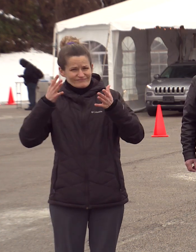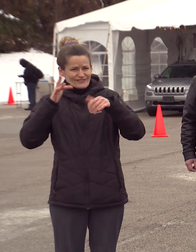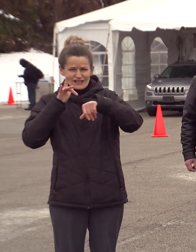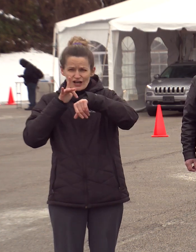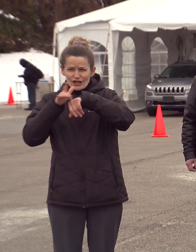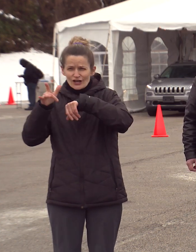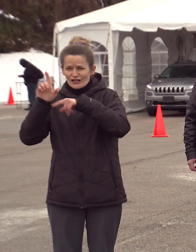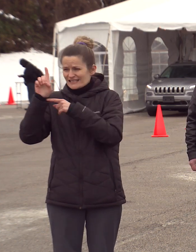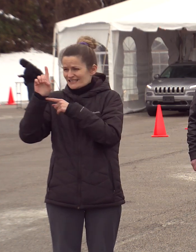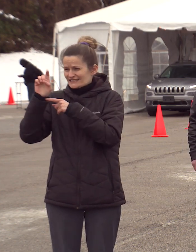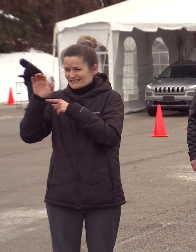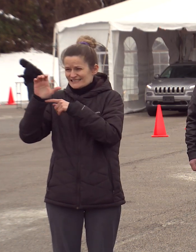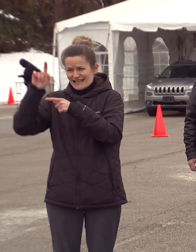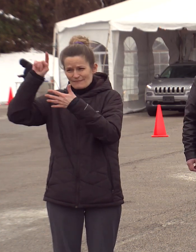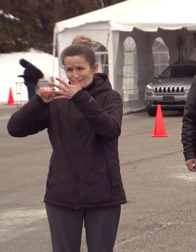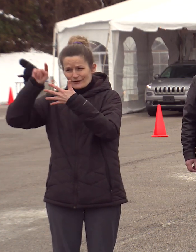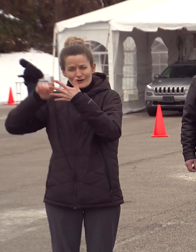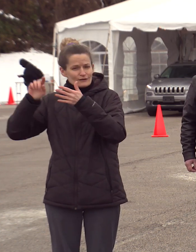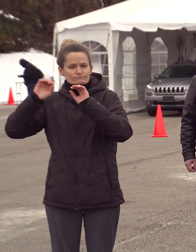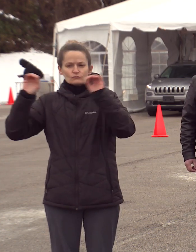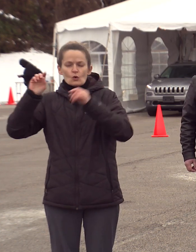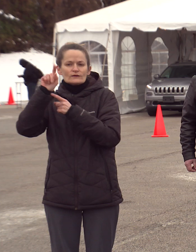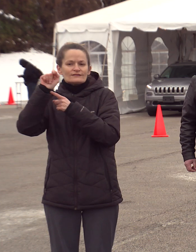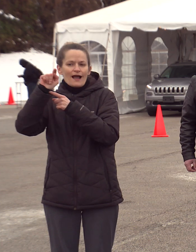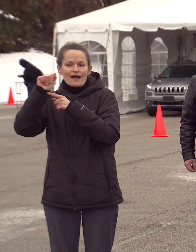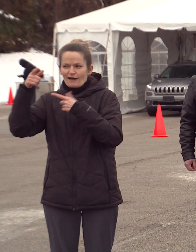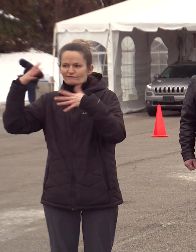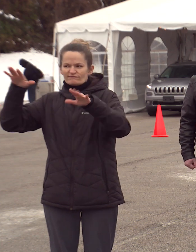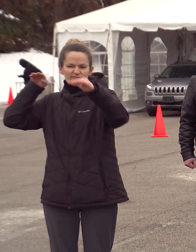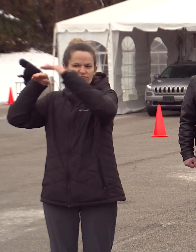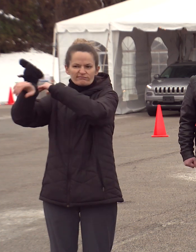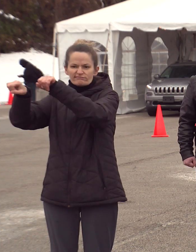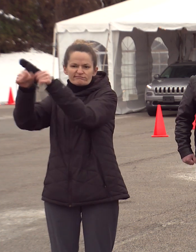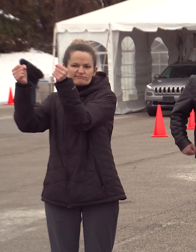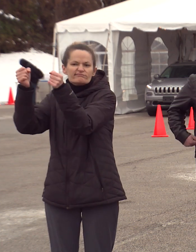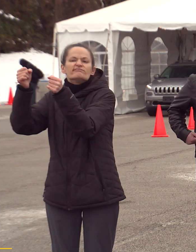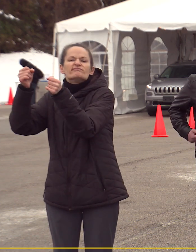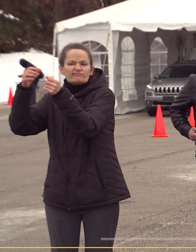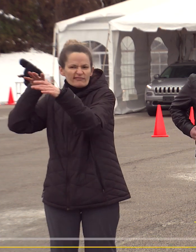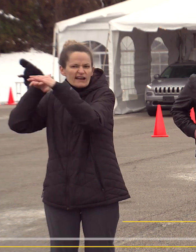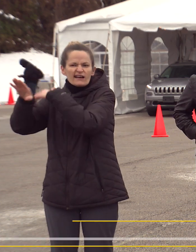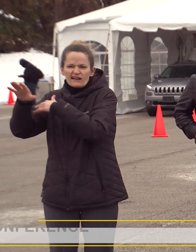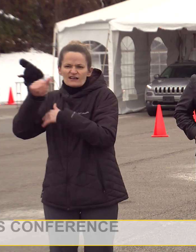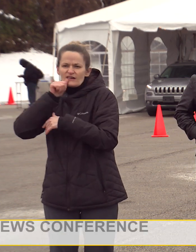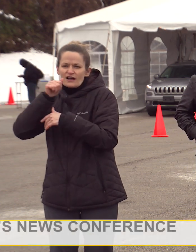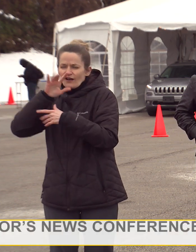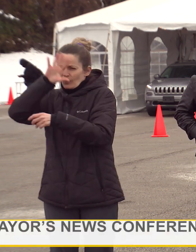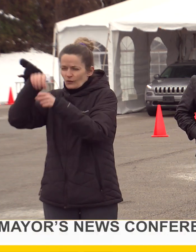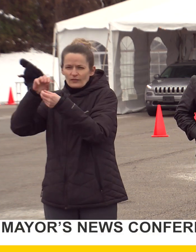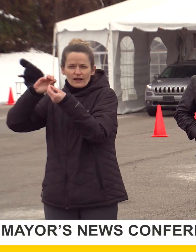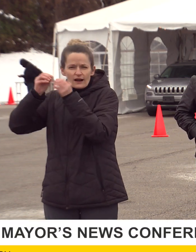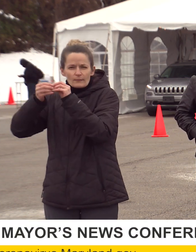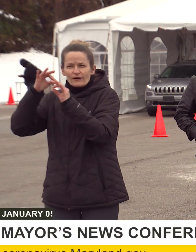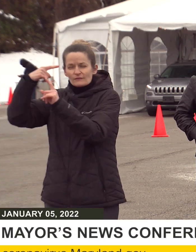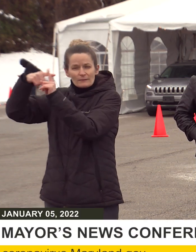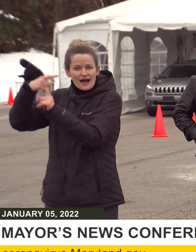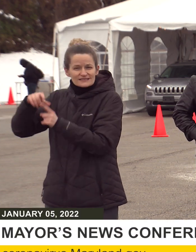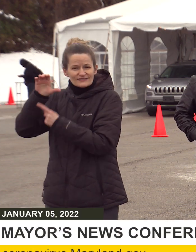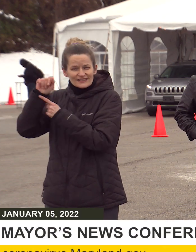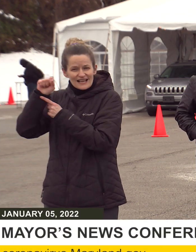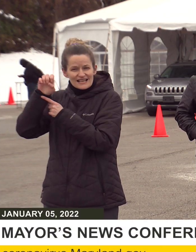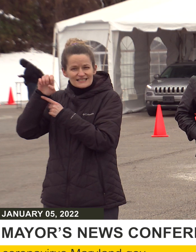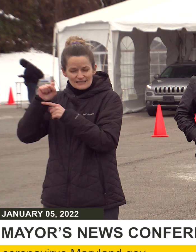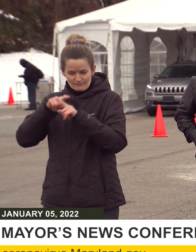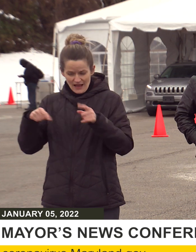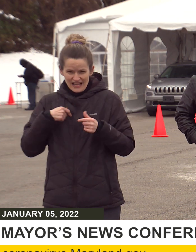our public-facing dashboard with case data, including the number of positive cases, but this information is accessible on the